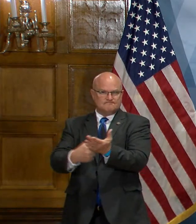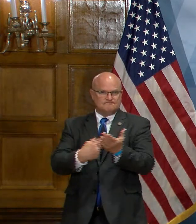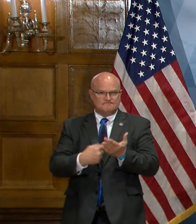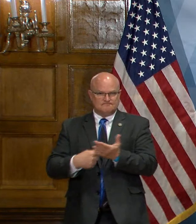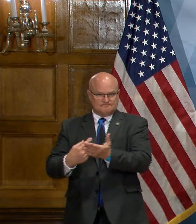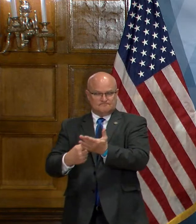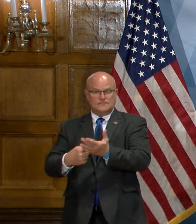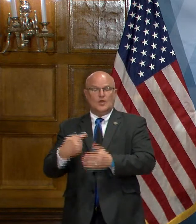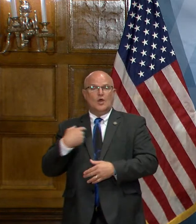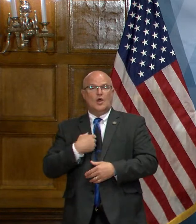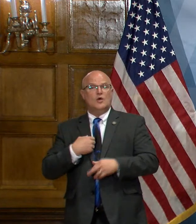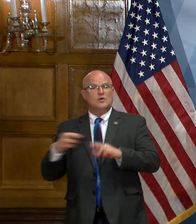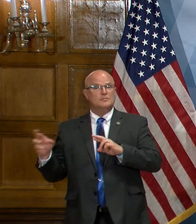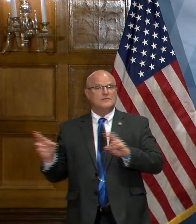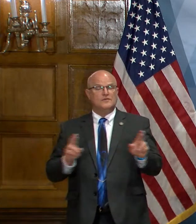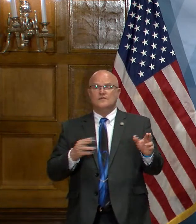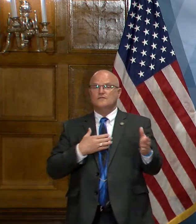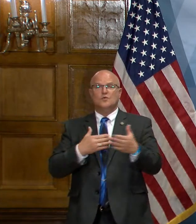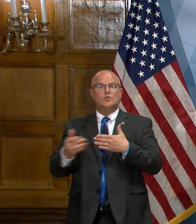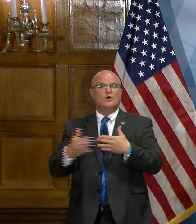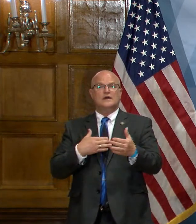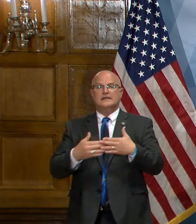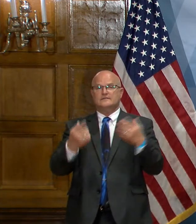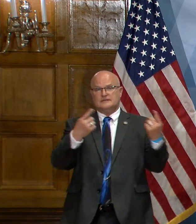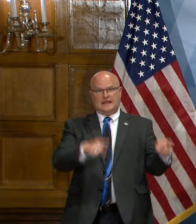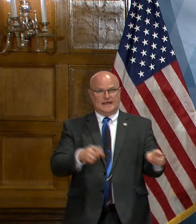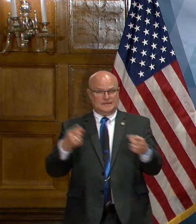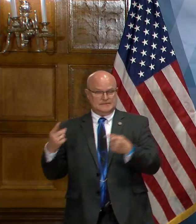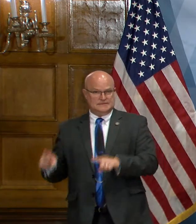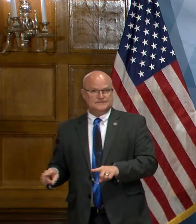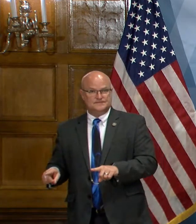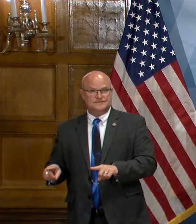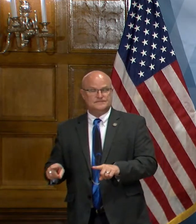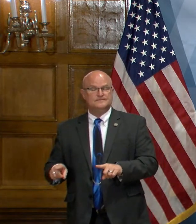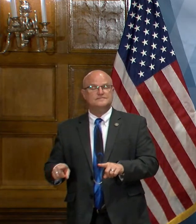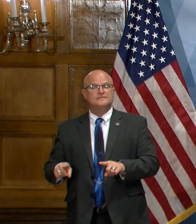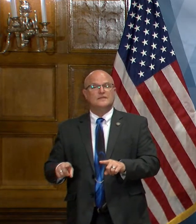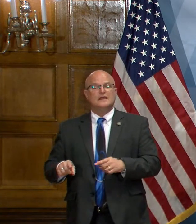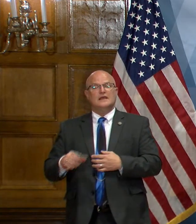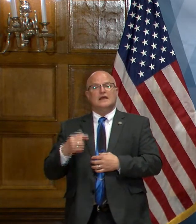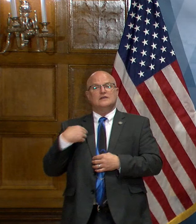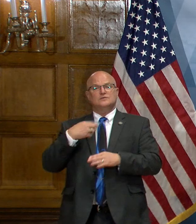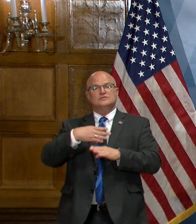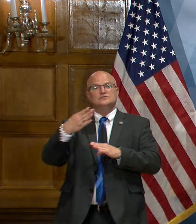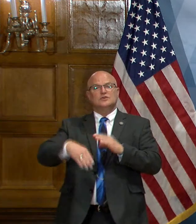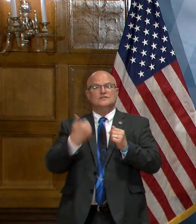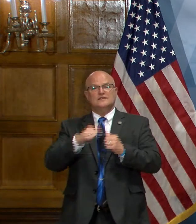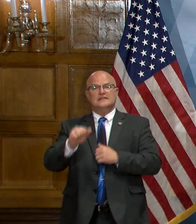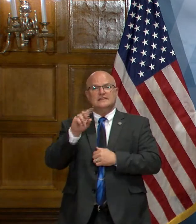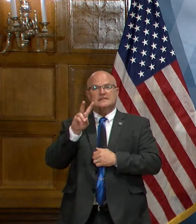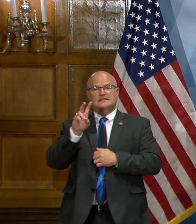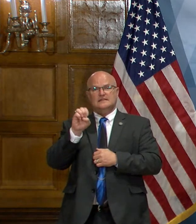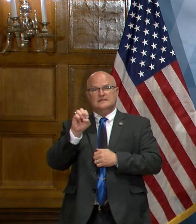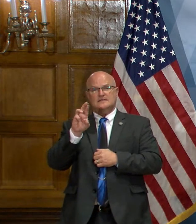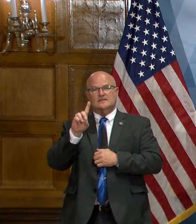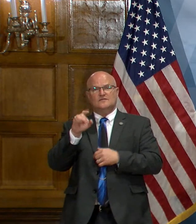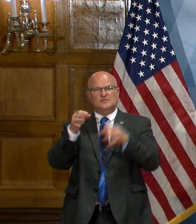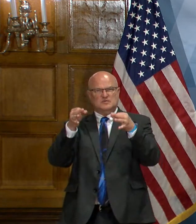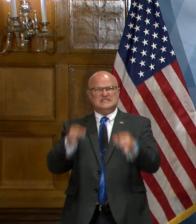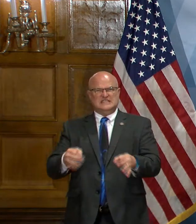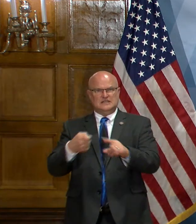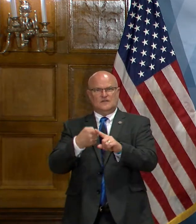prepared for whatever circumstance might come as a result of any verdict out of that